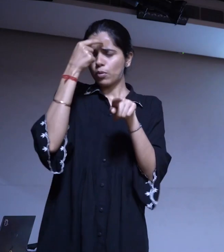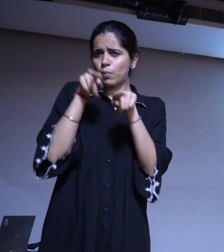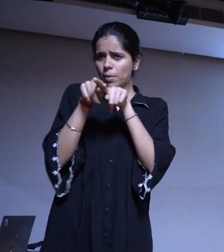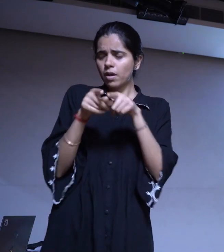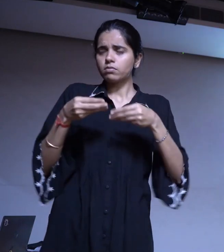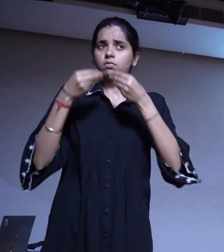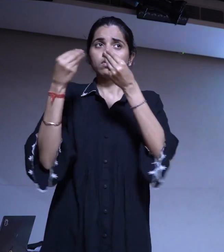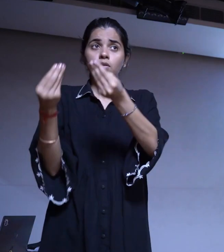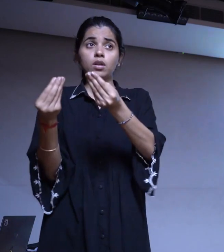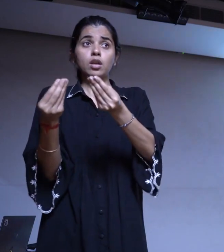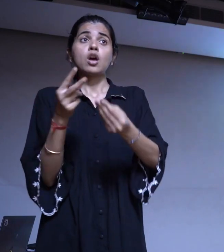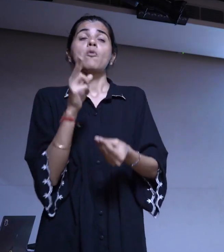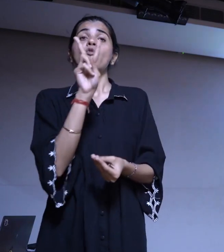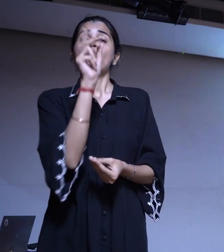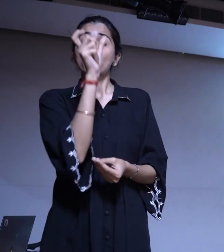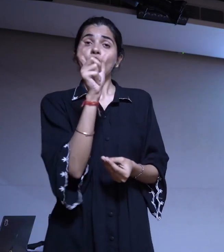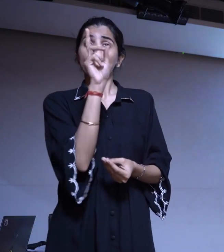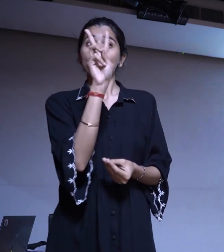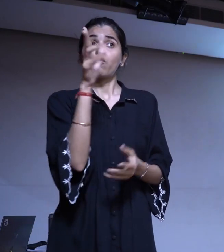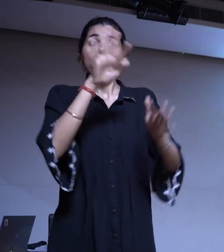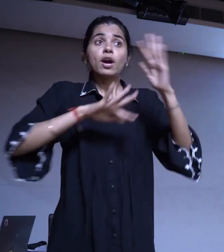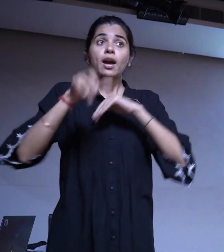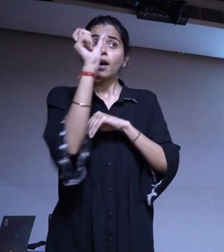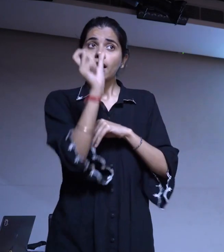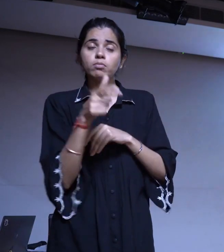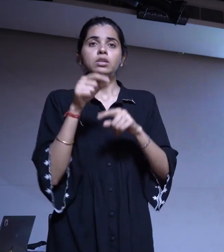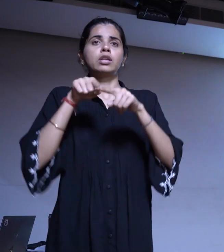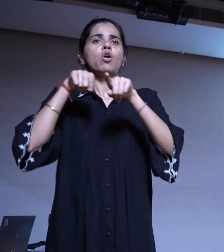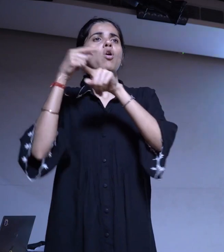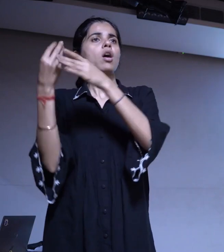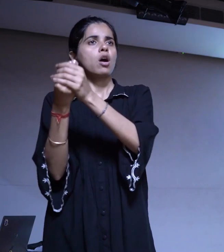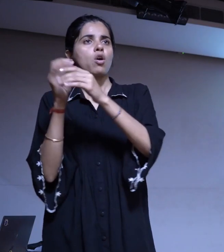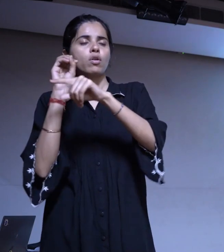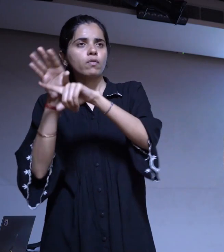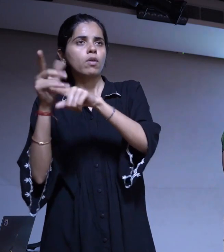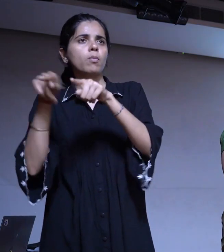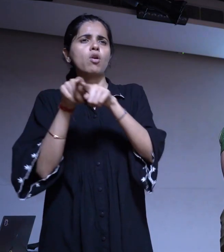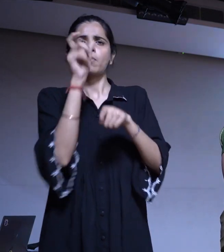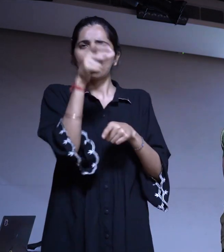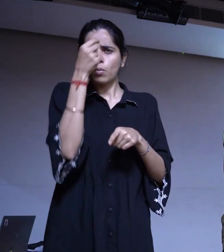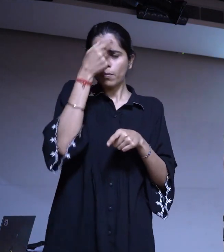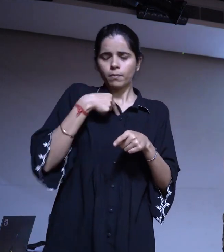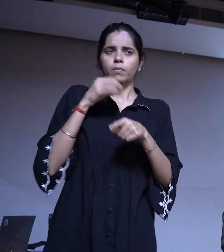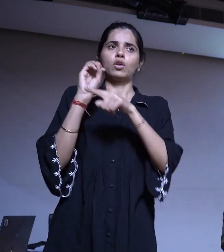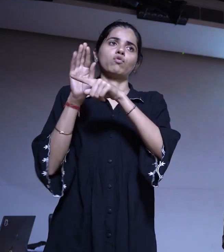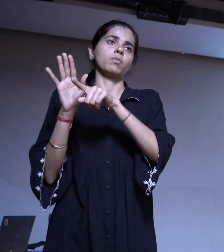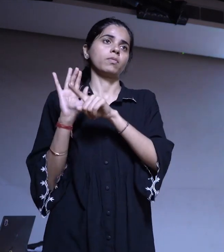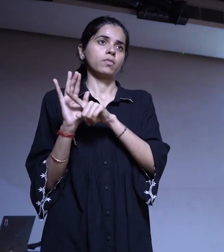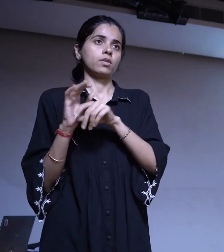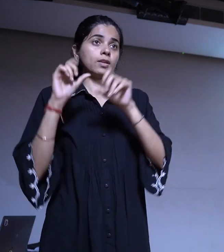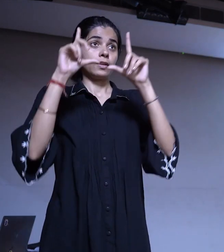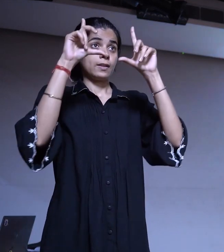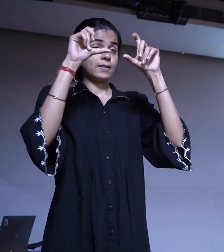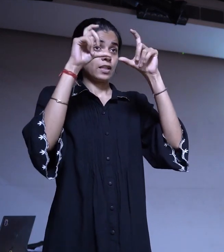example to maybe improve vocabulary to improve just language skills as you go along and so forth so please take a